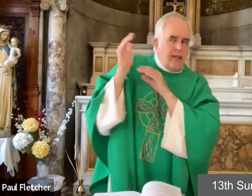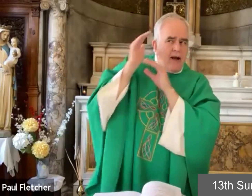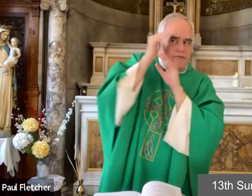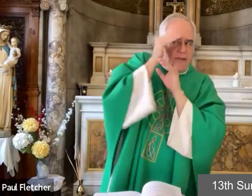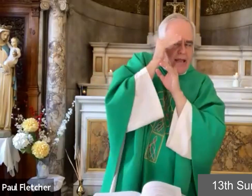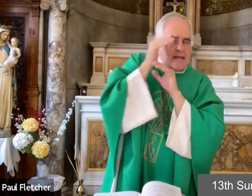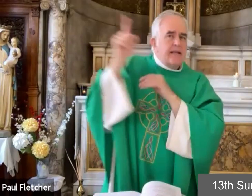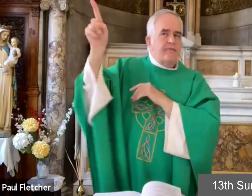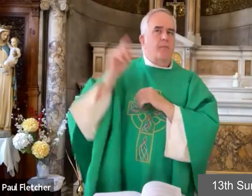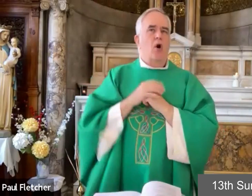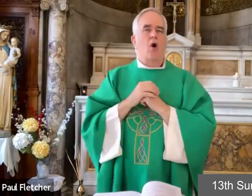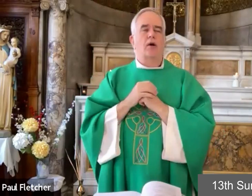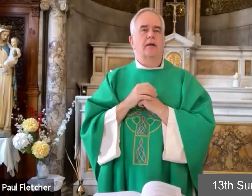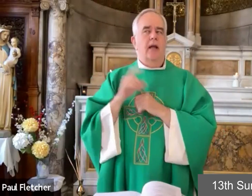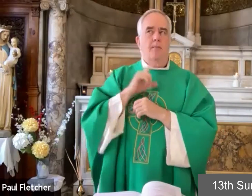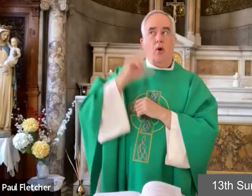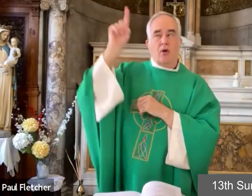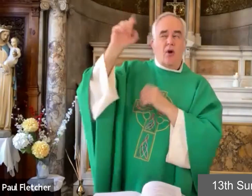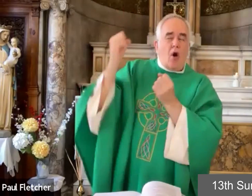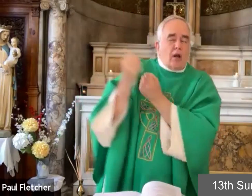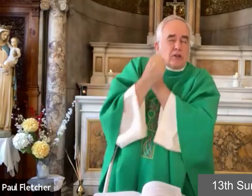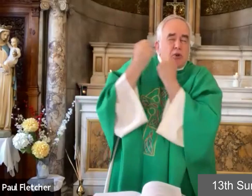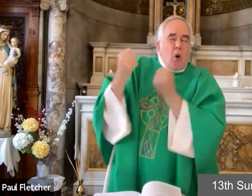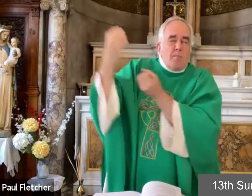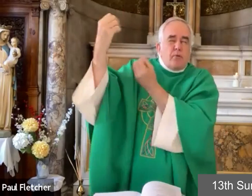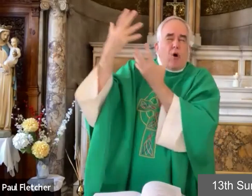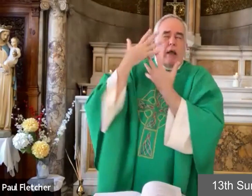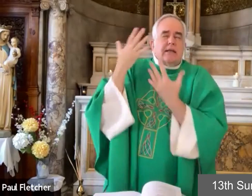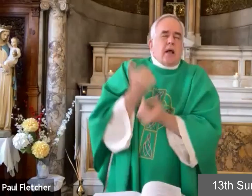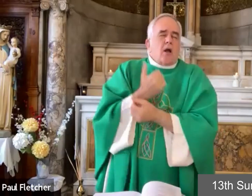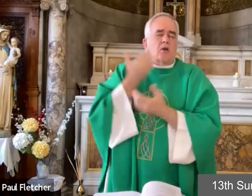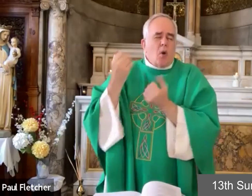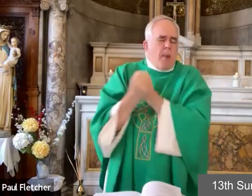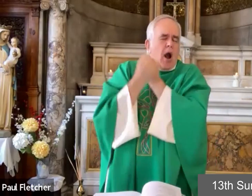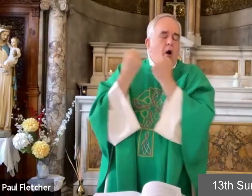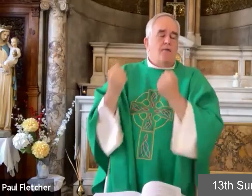their faith from God, because God is so bright, so powerful,